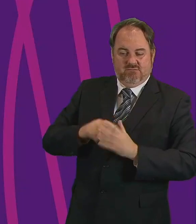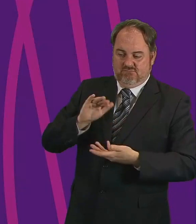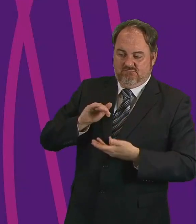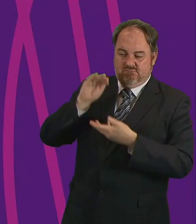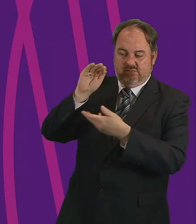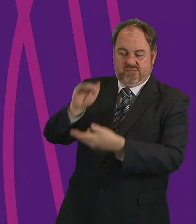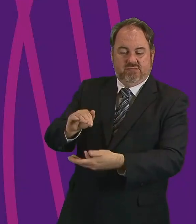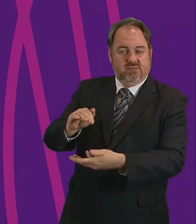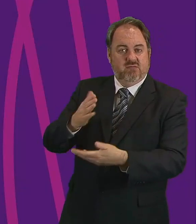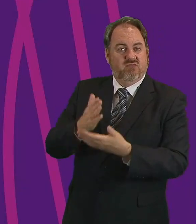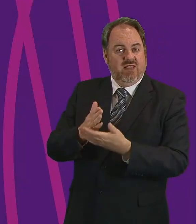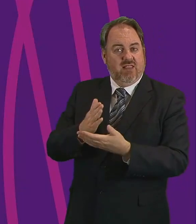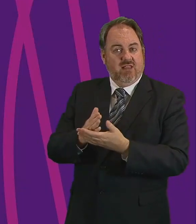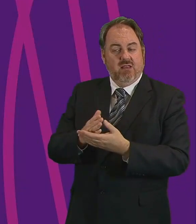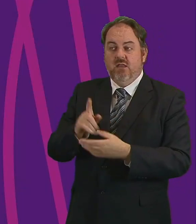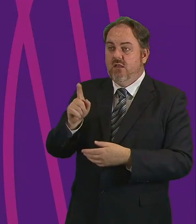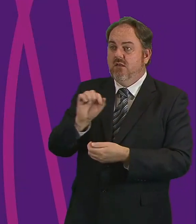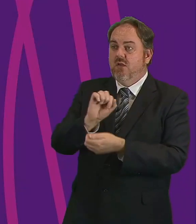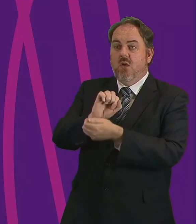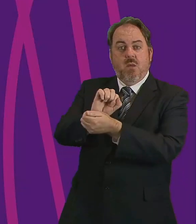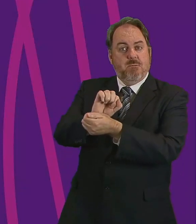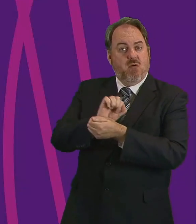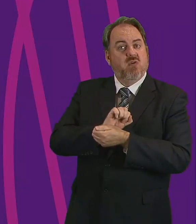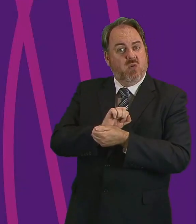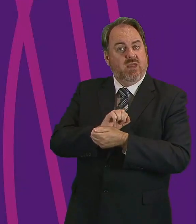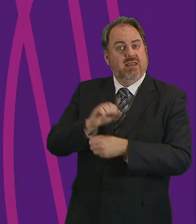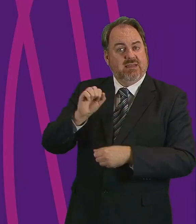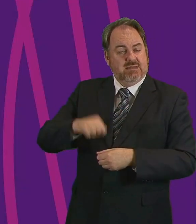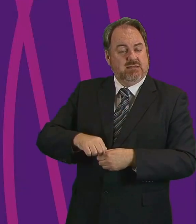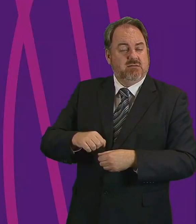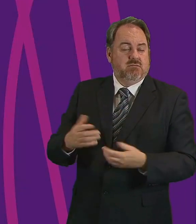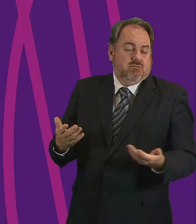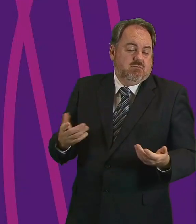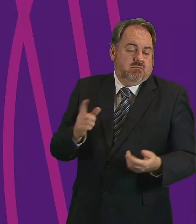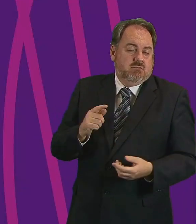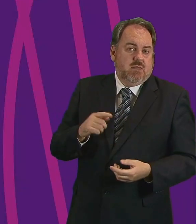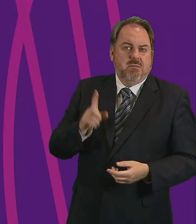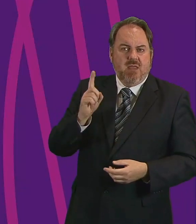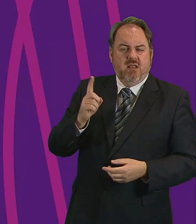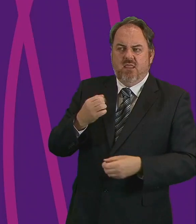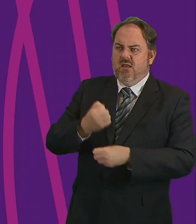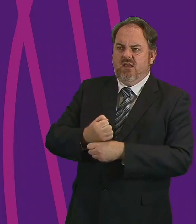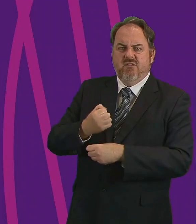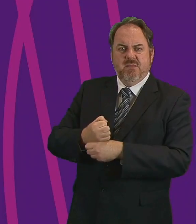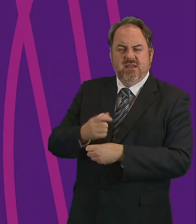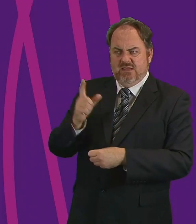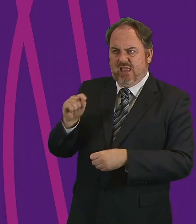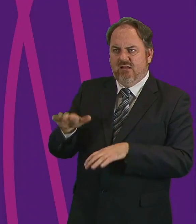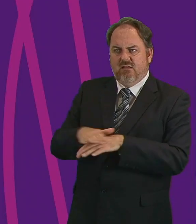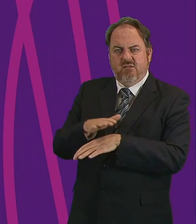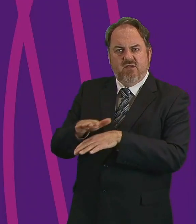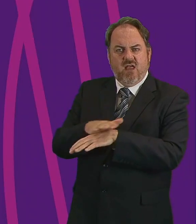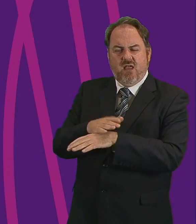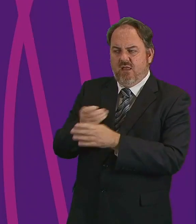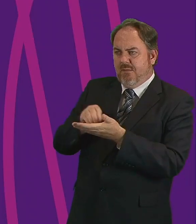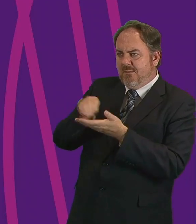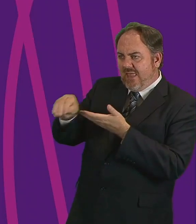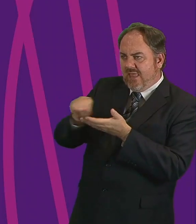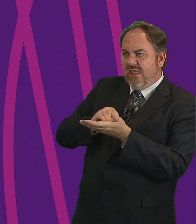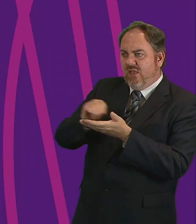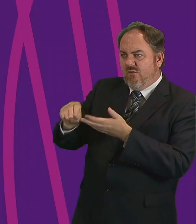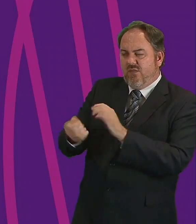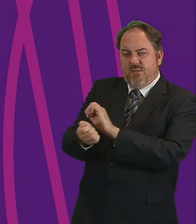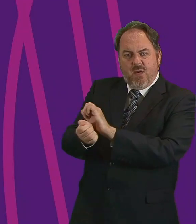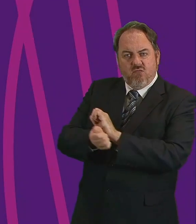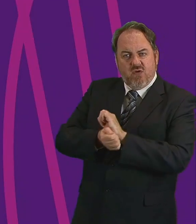Foundation, which has said borrowing is high, but there is no sign that the government is struggling to fund itself. It points out the healthy levels of demand